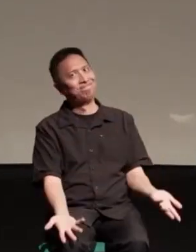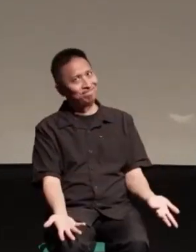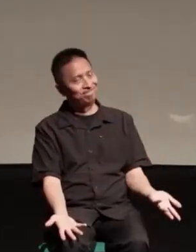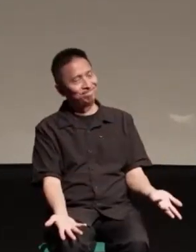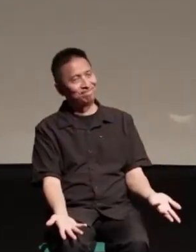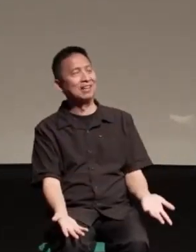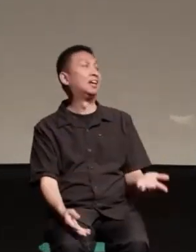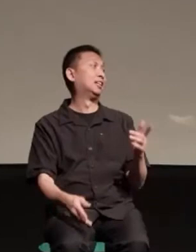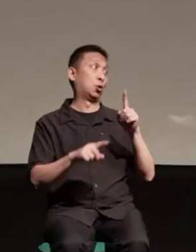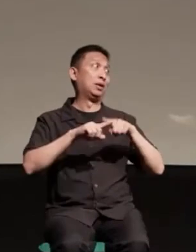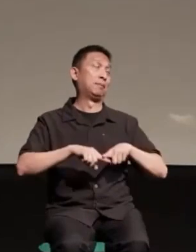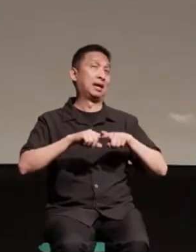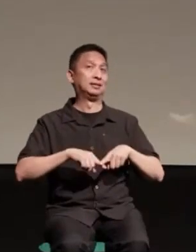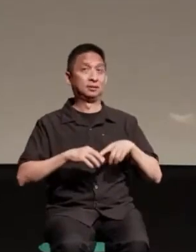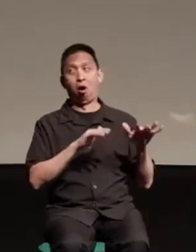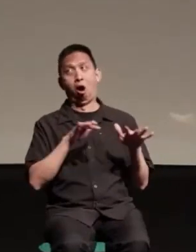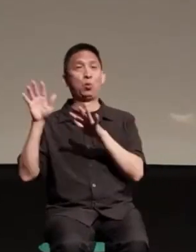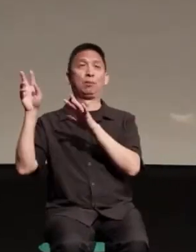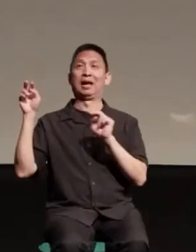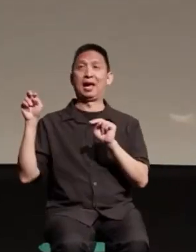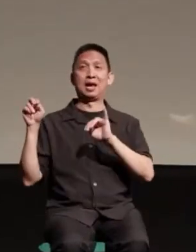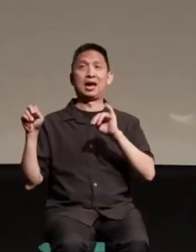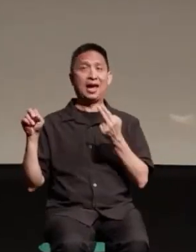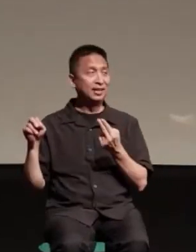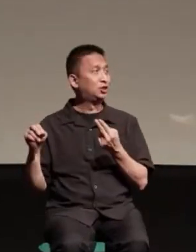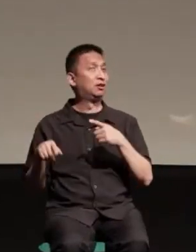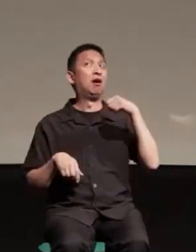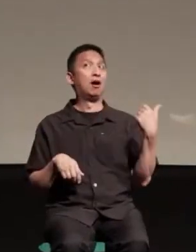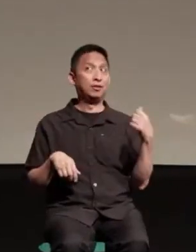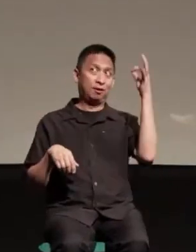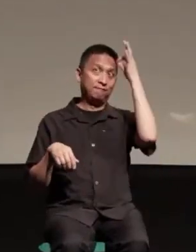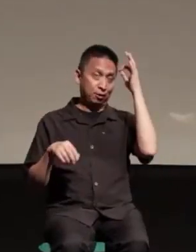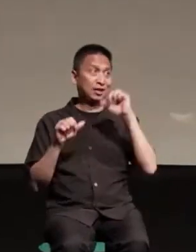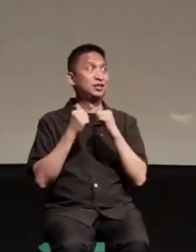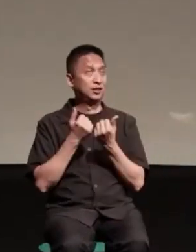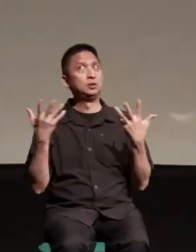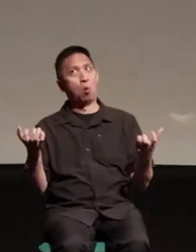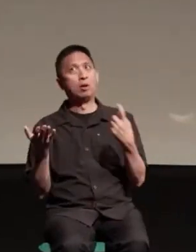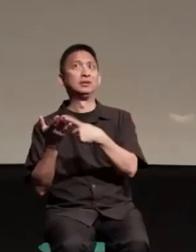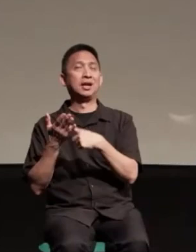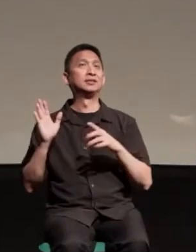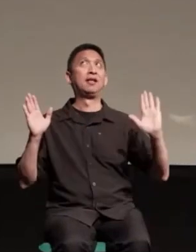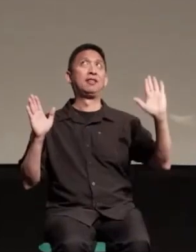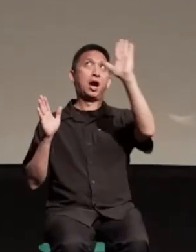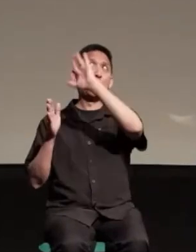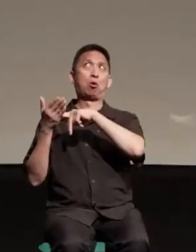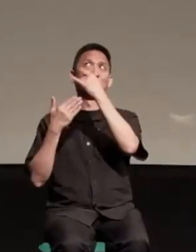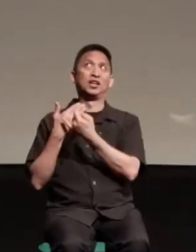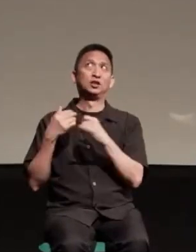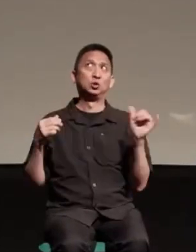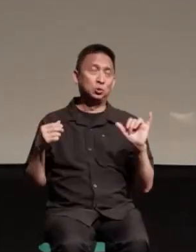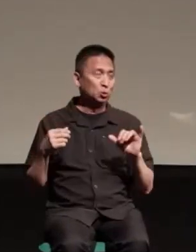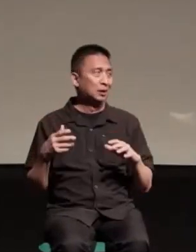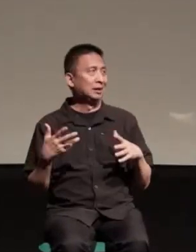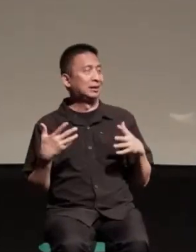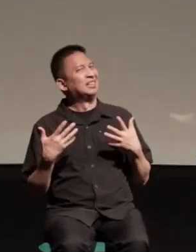way from up to like NIH and other federal agencies want to fund things about their initiatives. But those aren't the sorts of projects